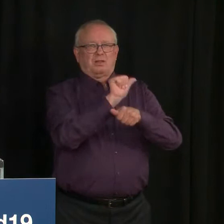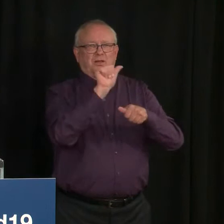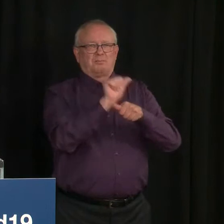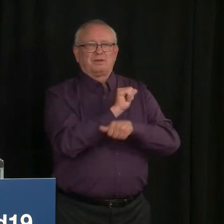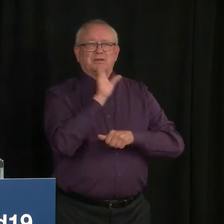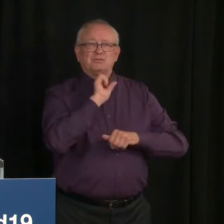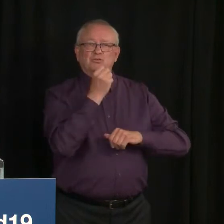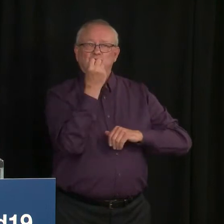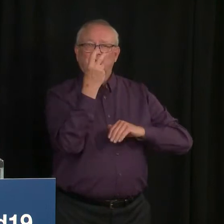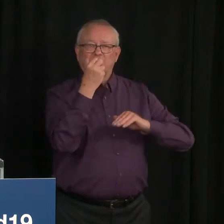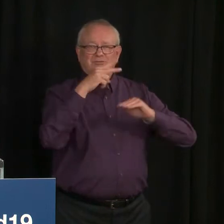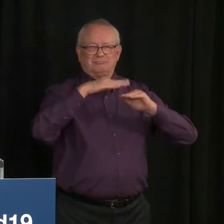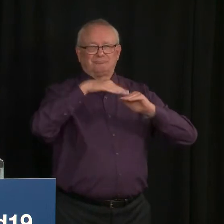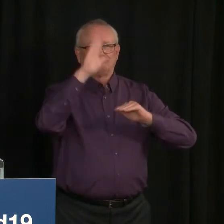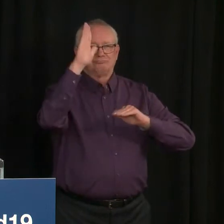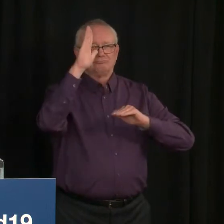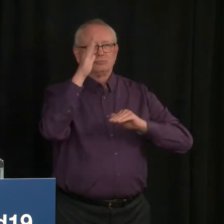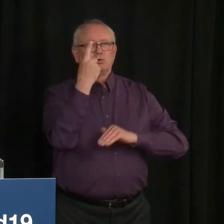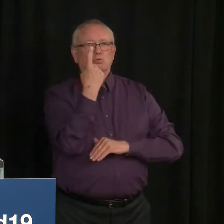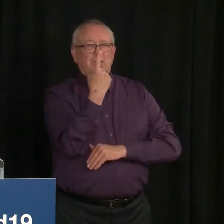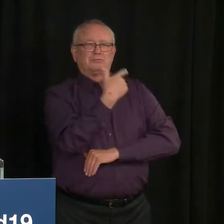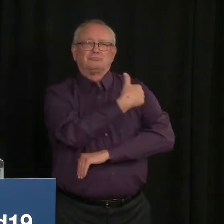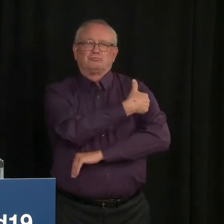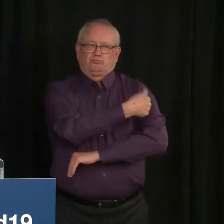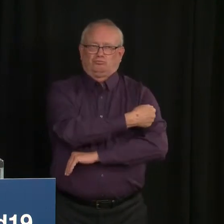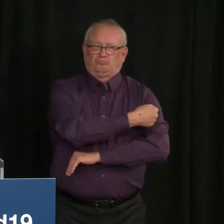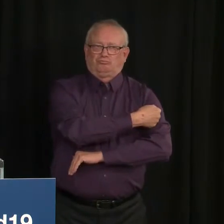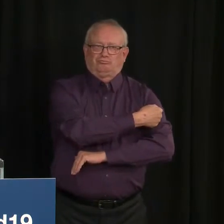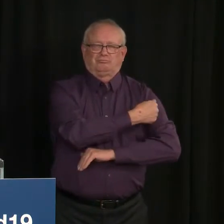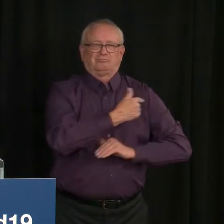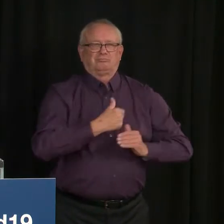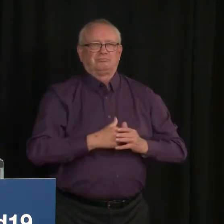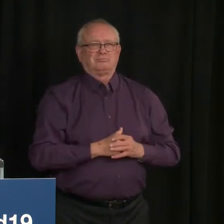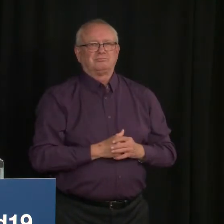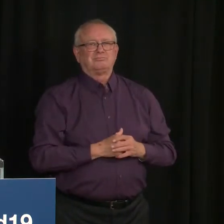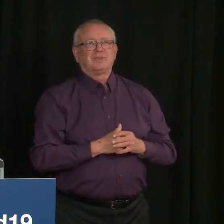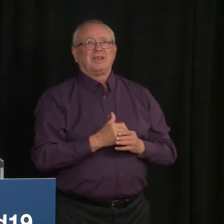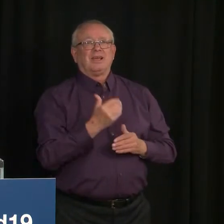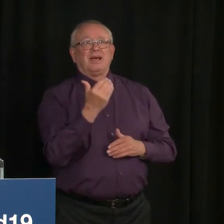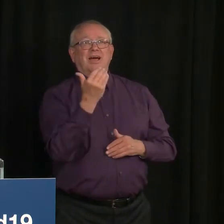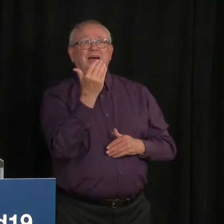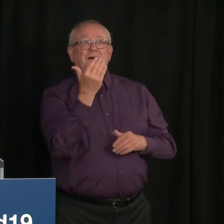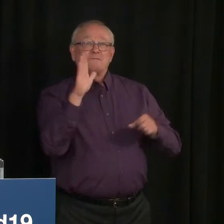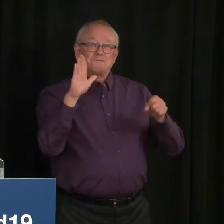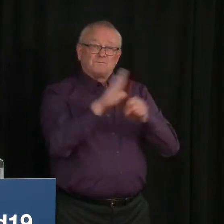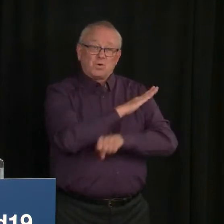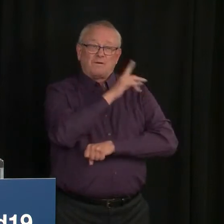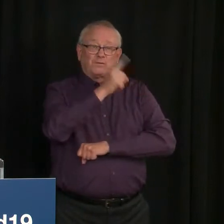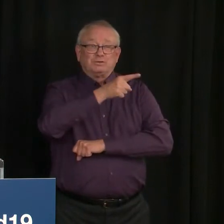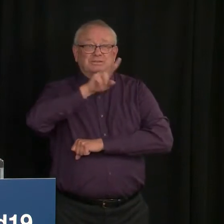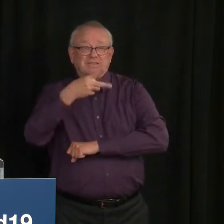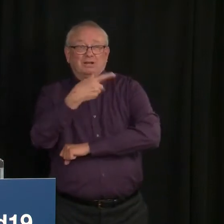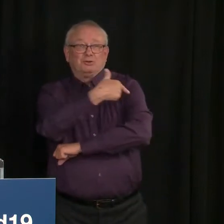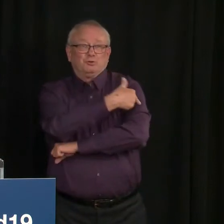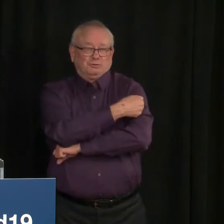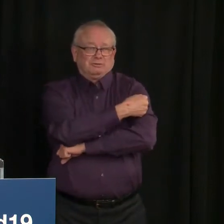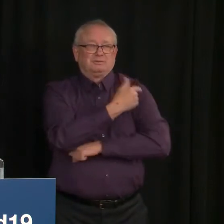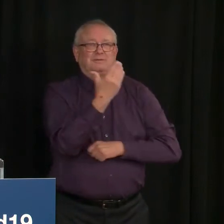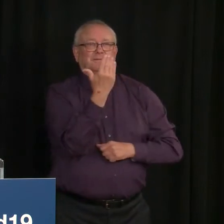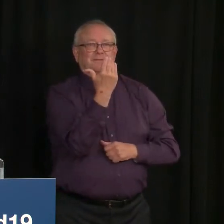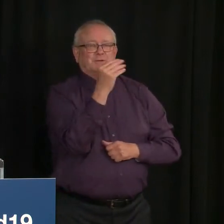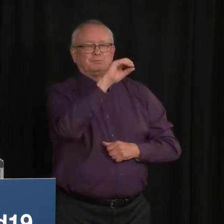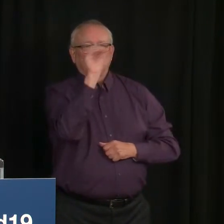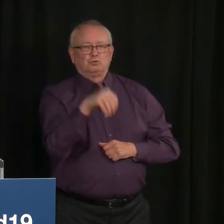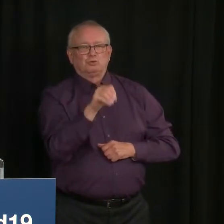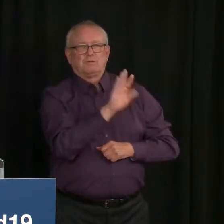doses. Over the last 24 hours, we have identified 139 new cases of COVID-19